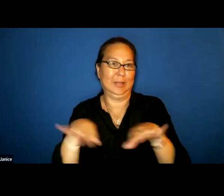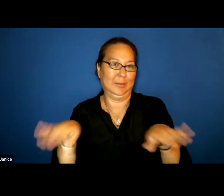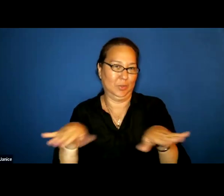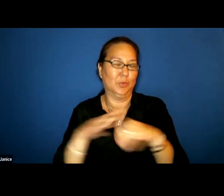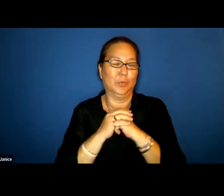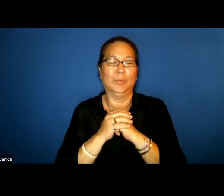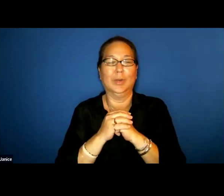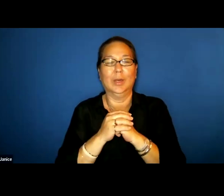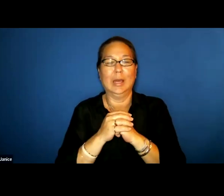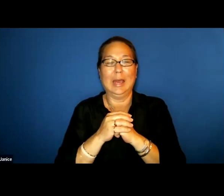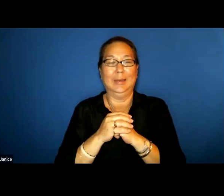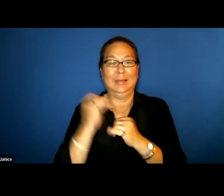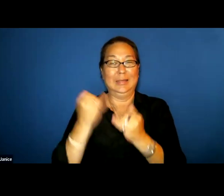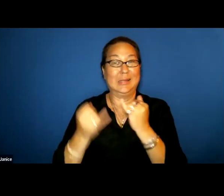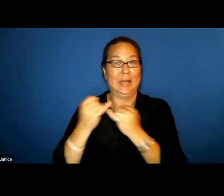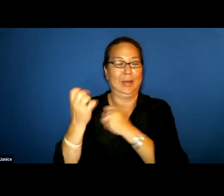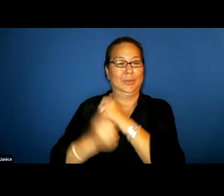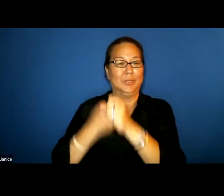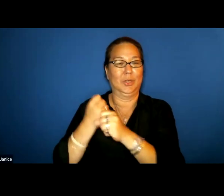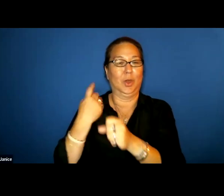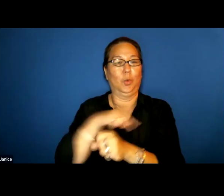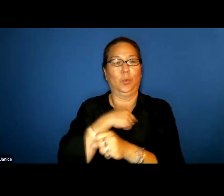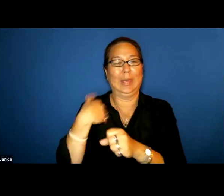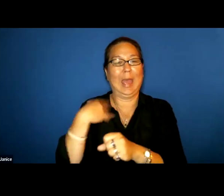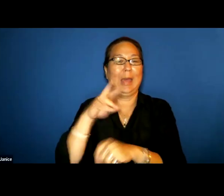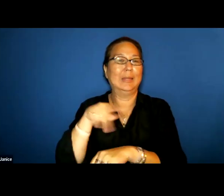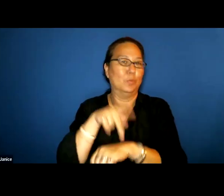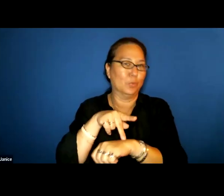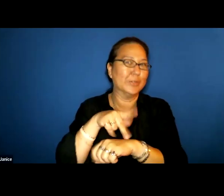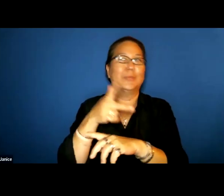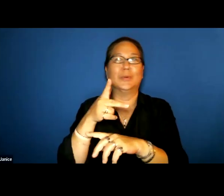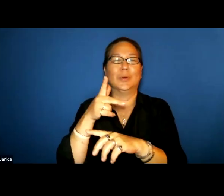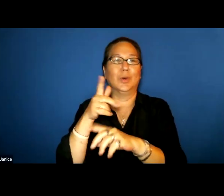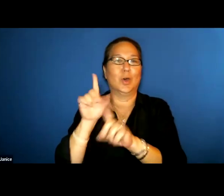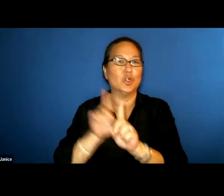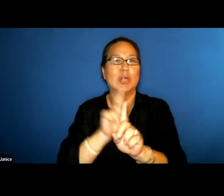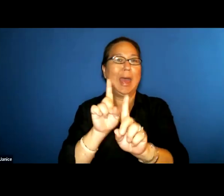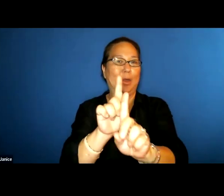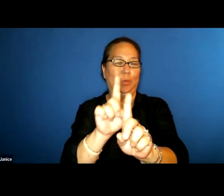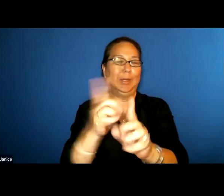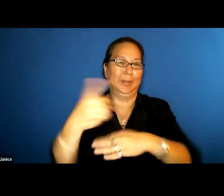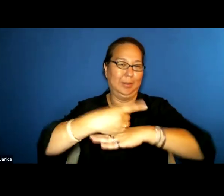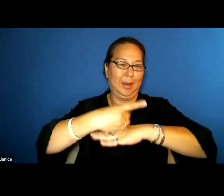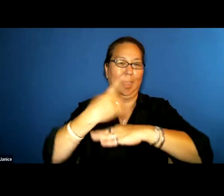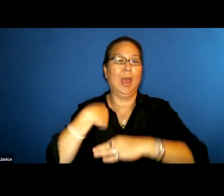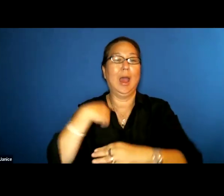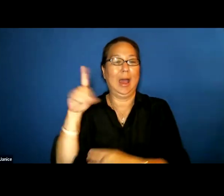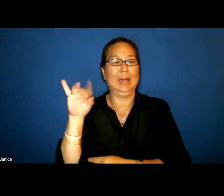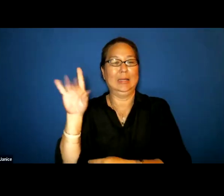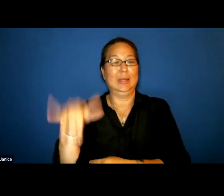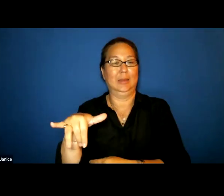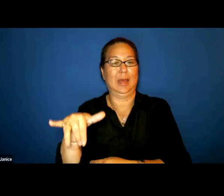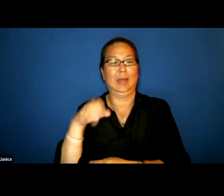year, when we had the principal shadowing day, I did that at the Ellison Park